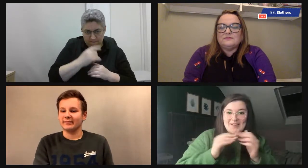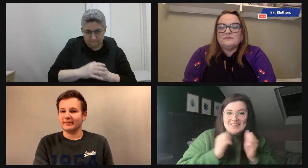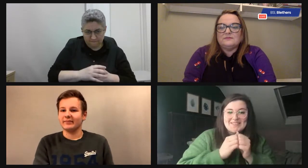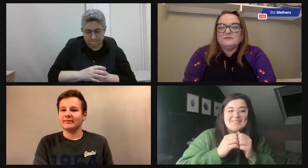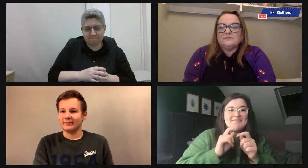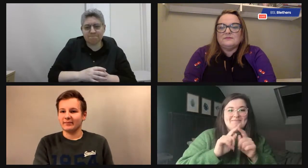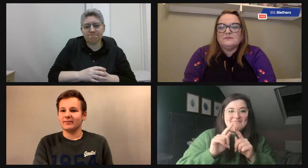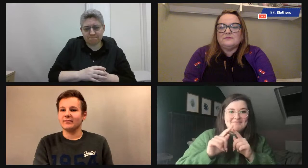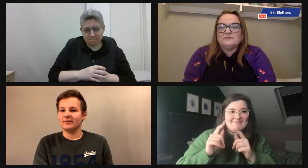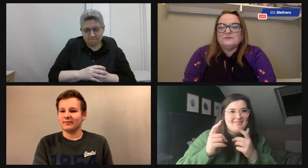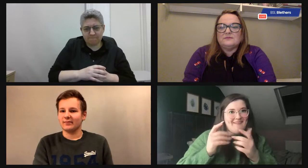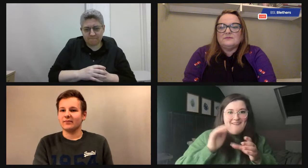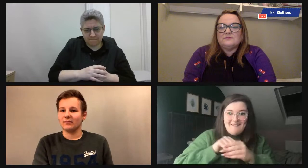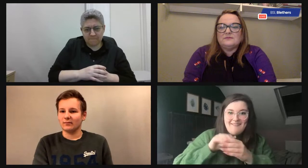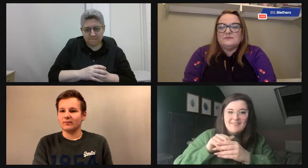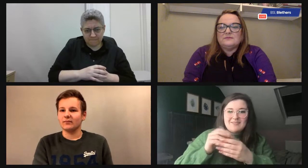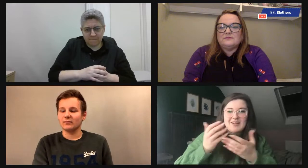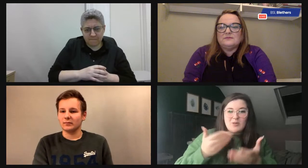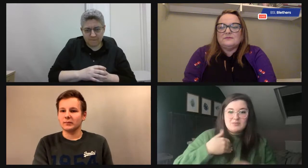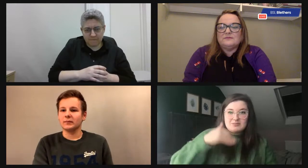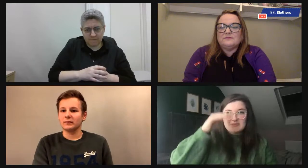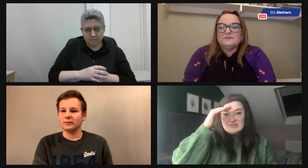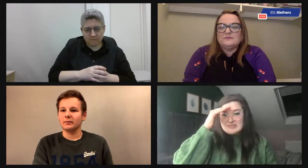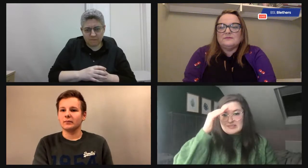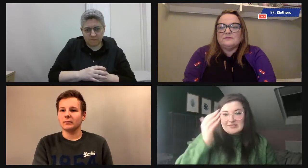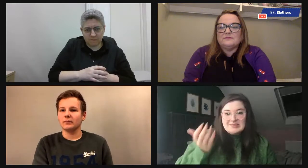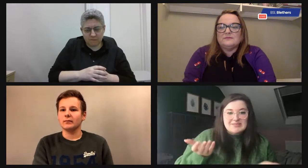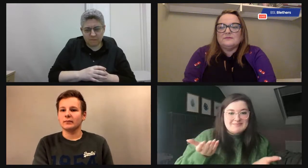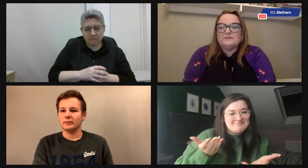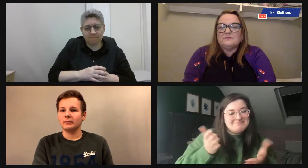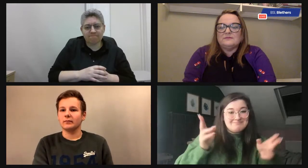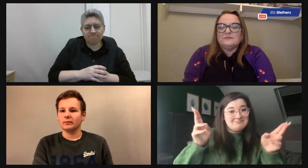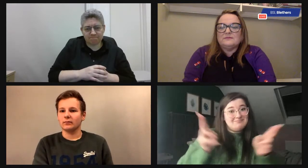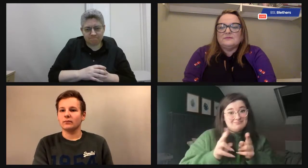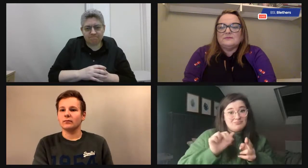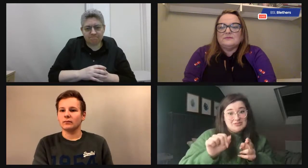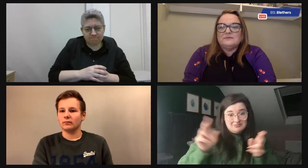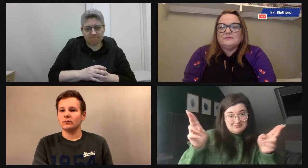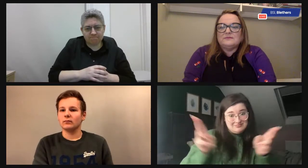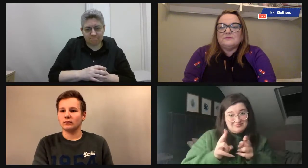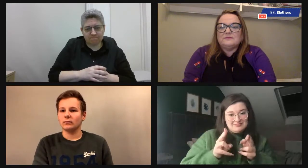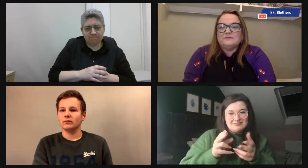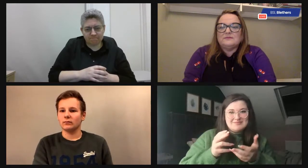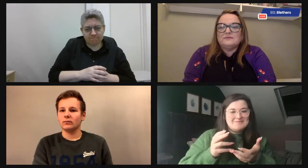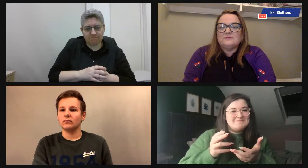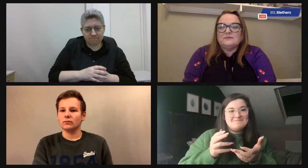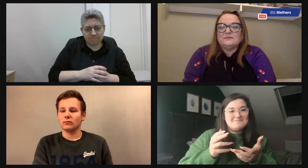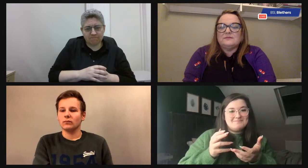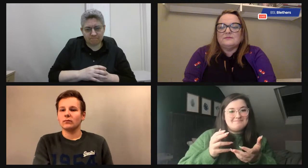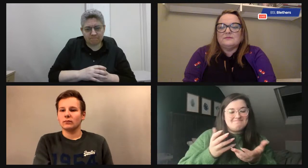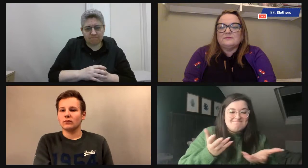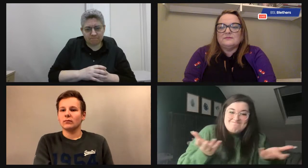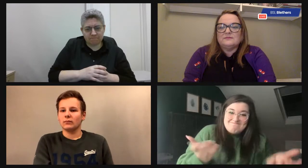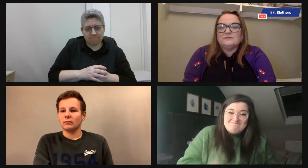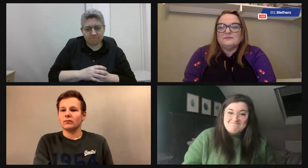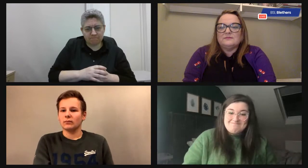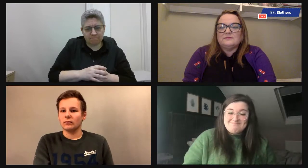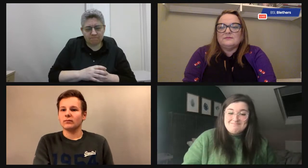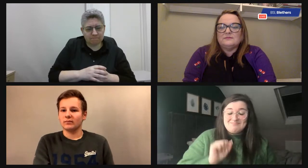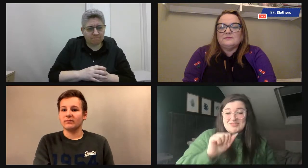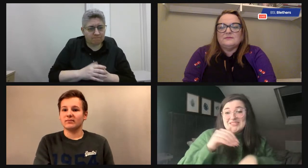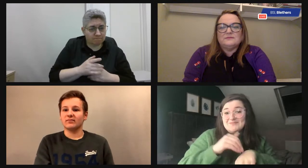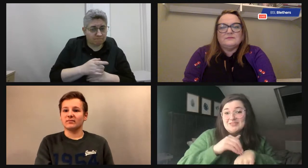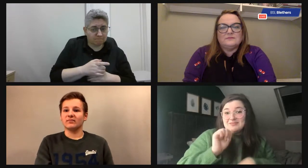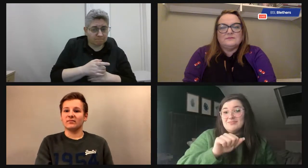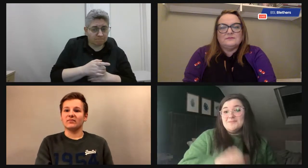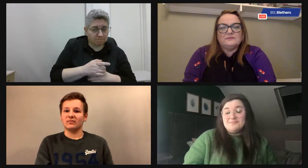lot of young people that are down because, you know, there's no deaf weekends, there's no family weekends, there's no deaf club.